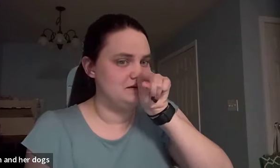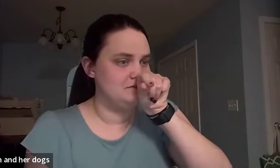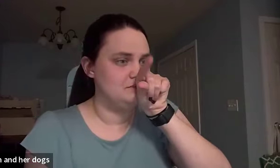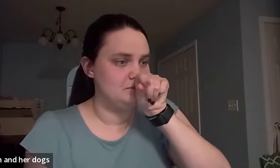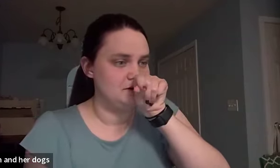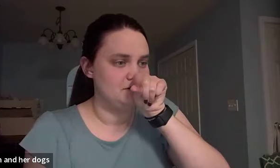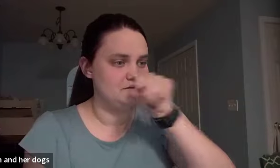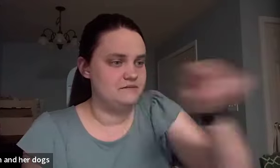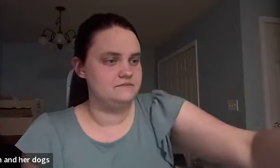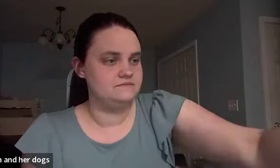beak. Bird.